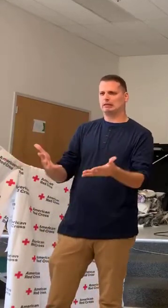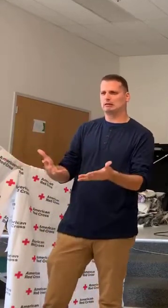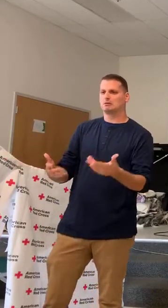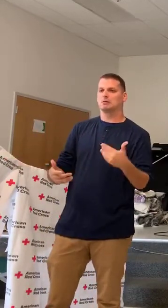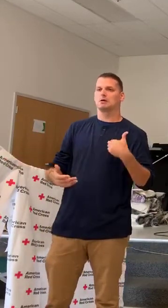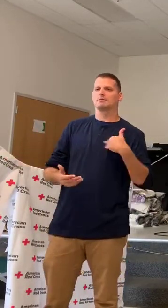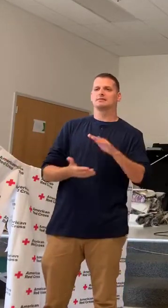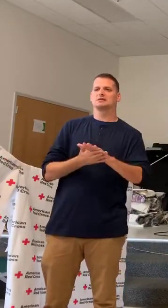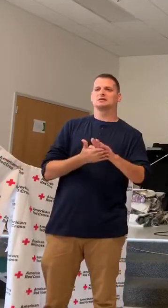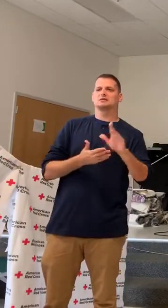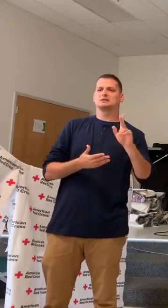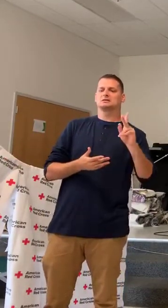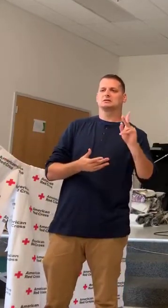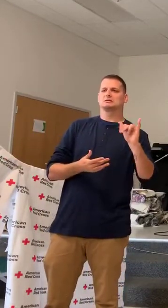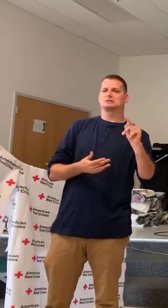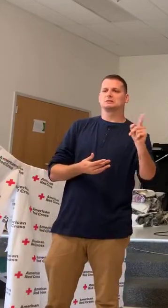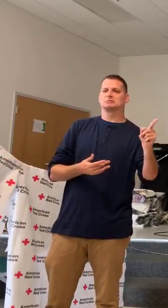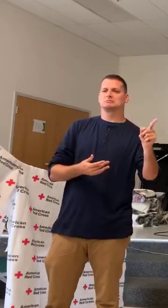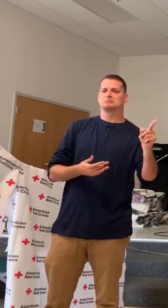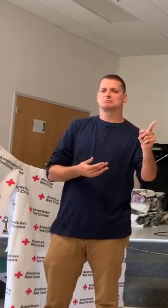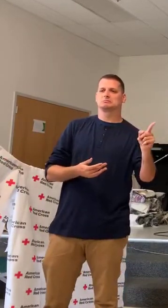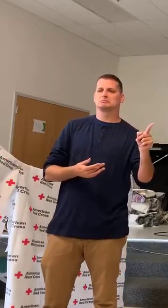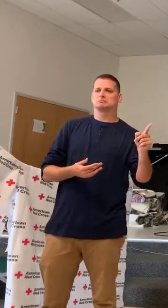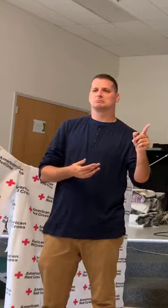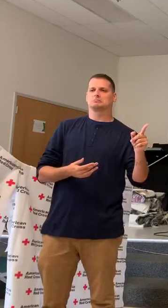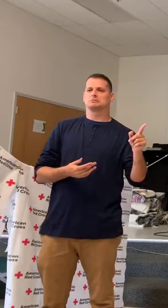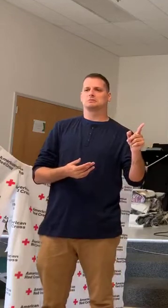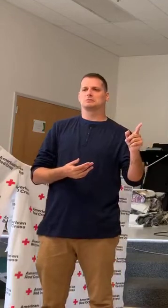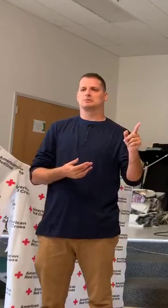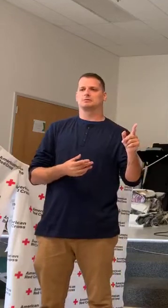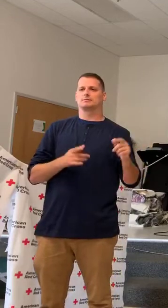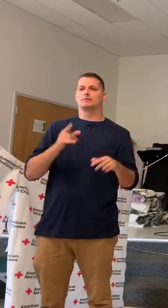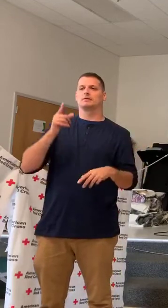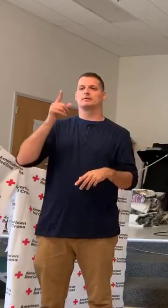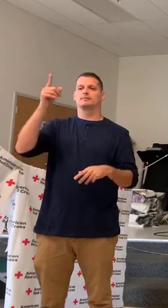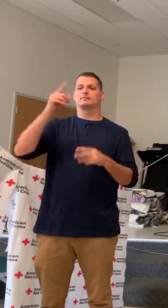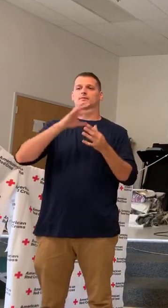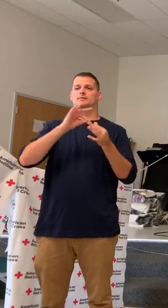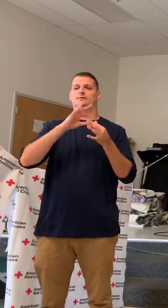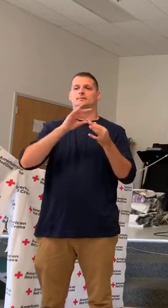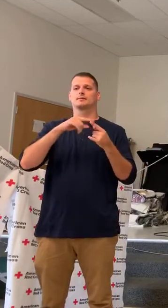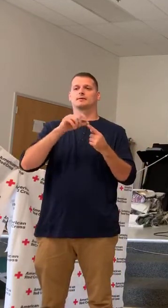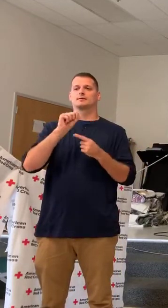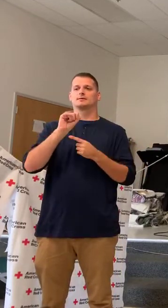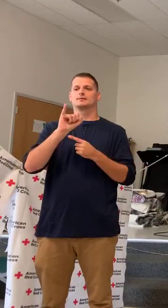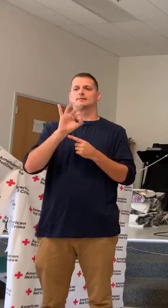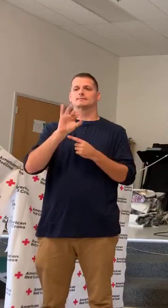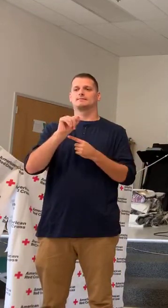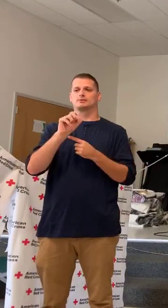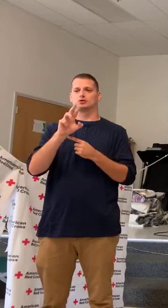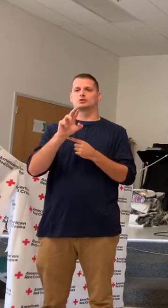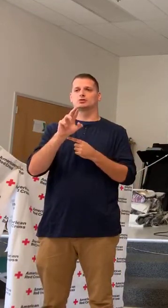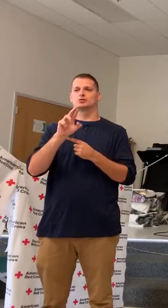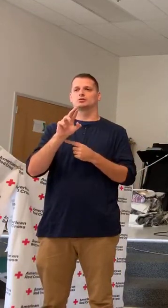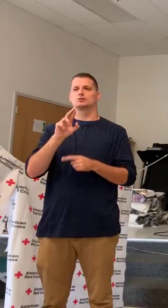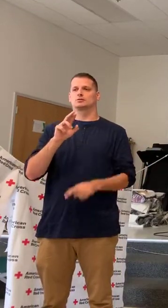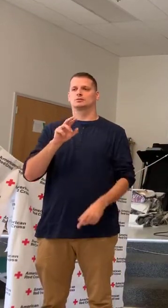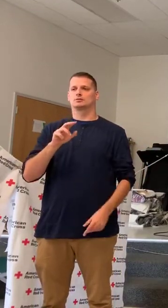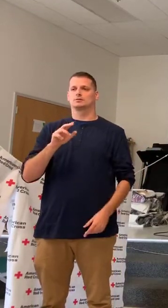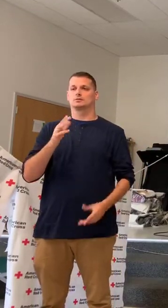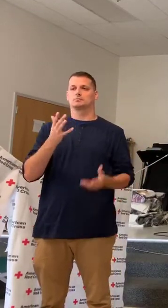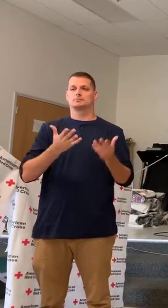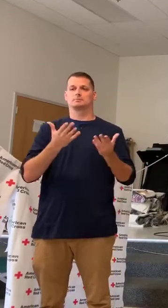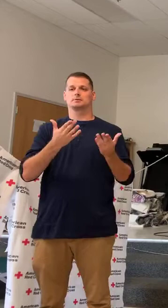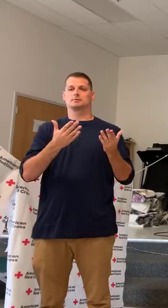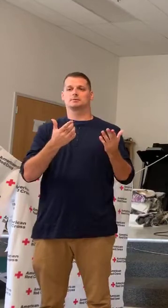for those type of purposes. These sifters that they're talking about on your property when things burn down, whether an outbuilding with your tools and chemicals